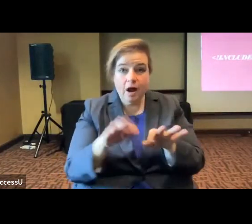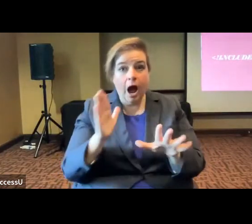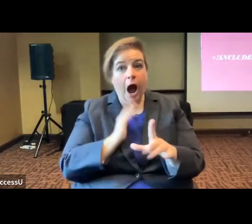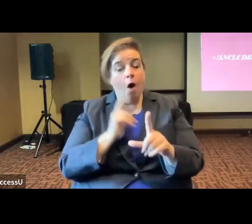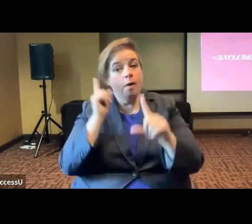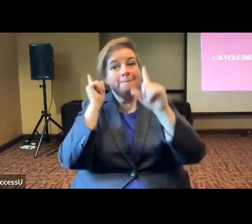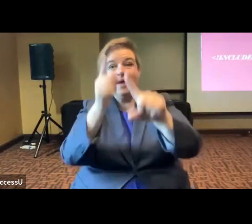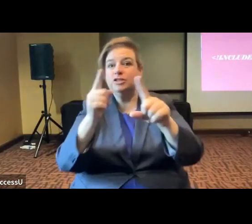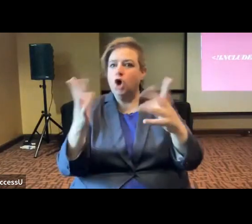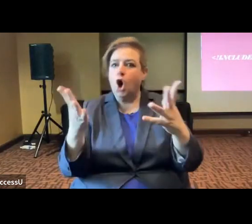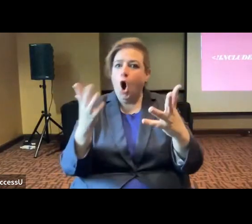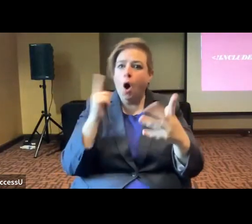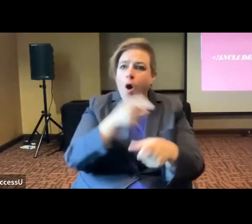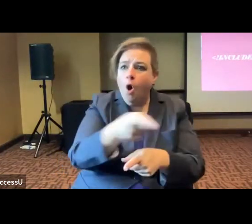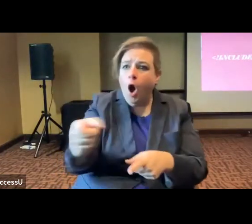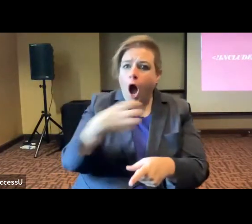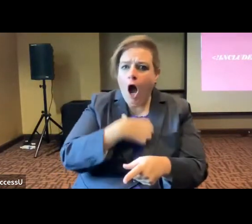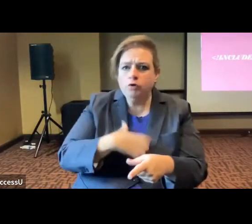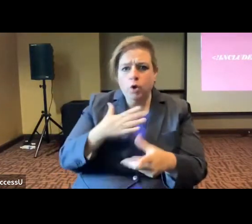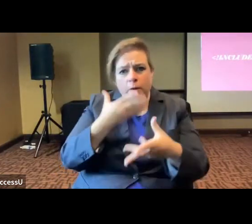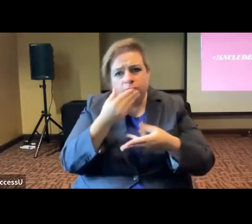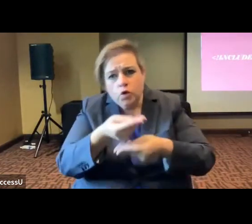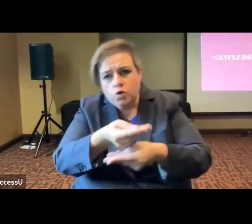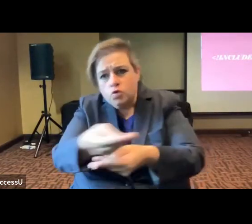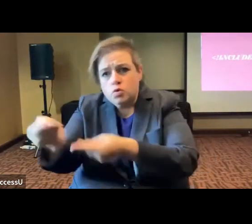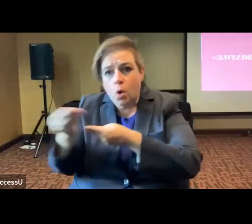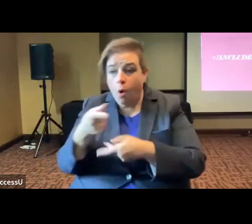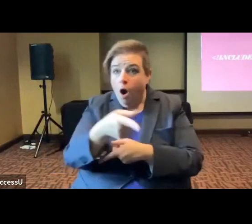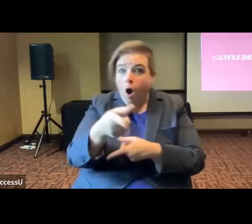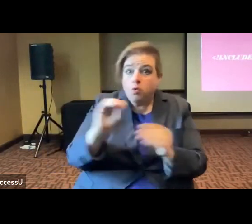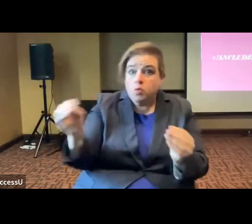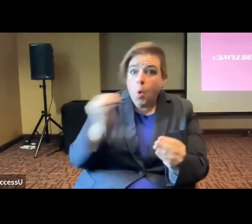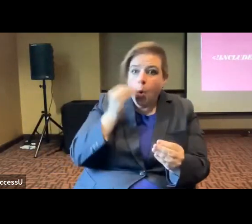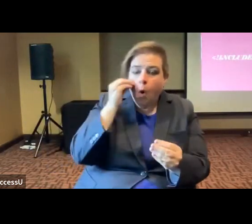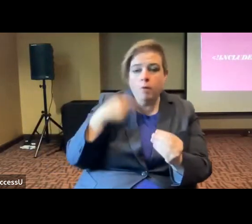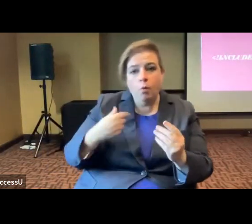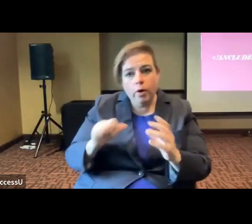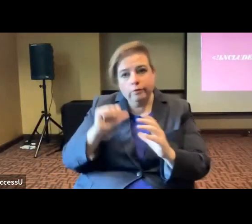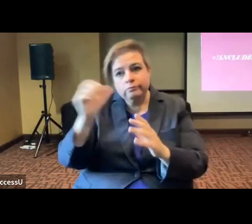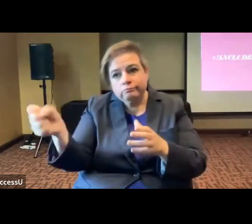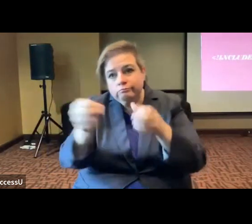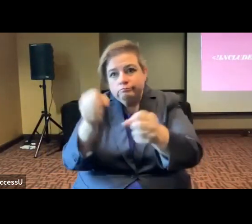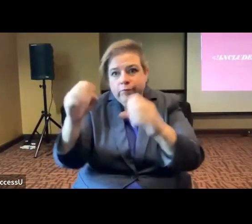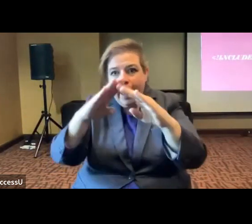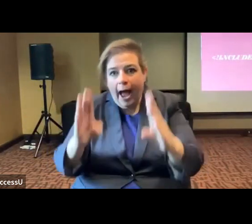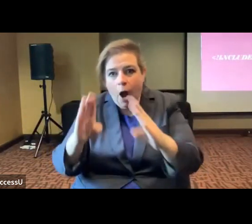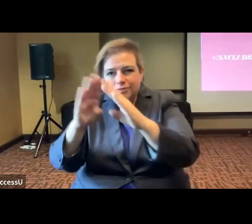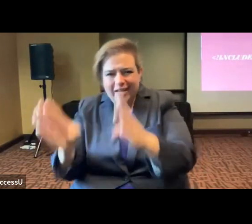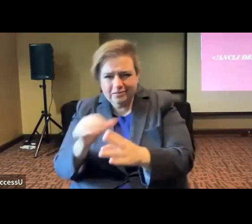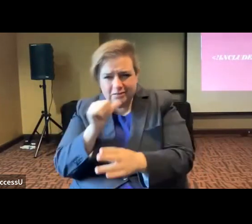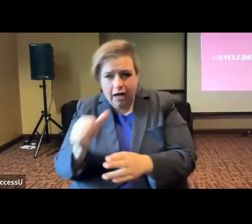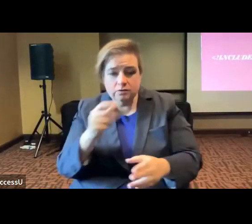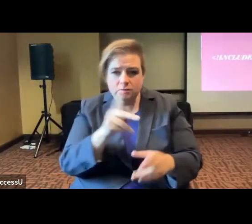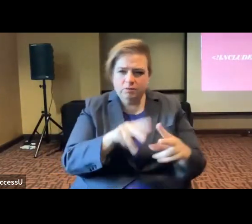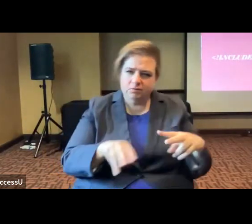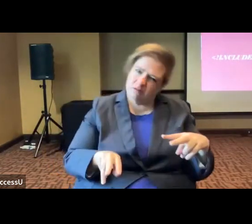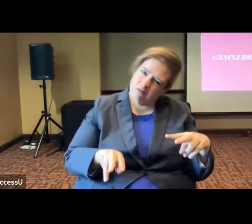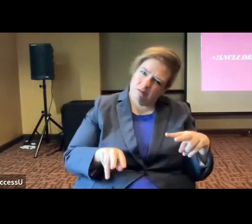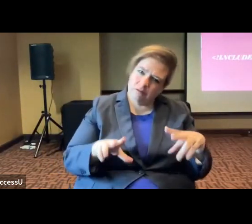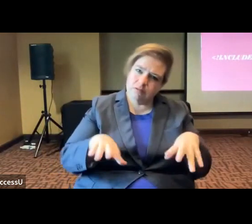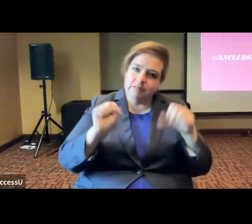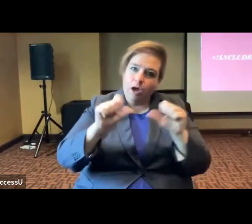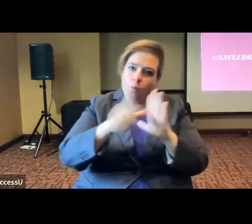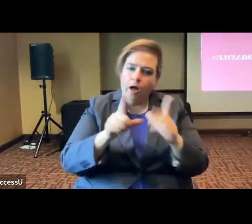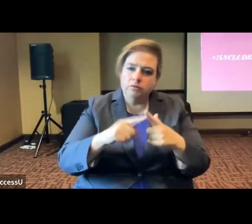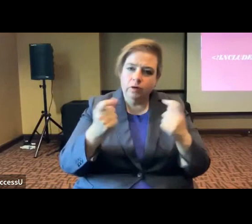the hungry or we're housing the homeless. You know, it takes a little bit for people to understand. So she brought in a number of sponsors, and I'm just